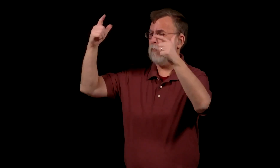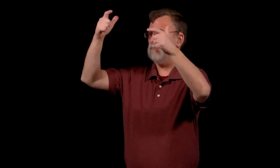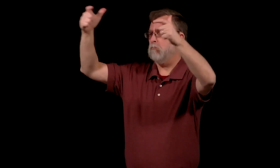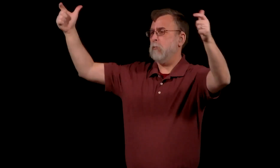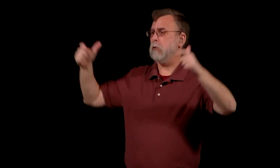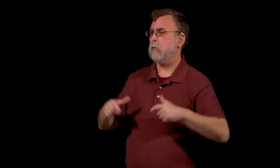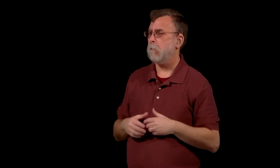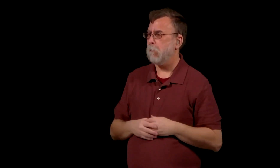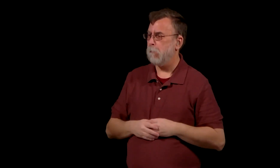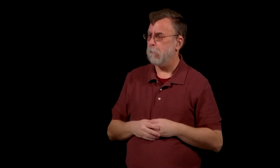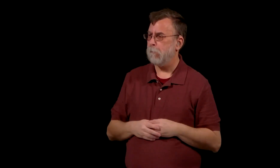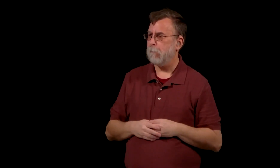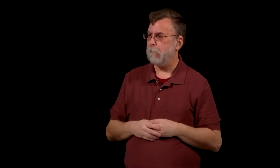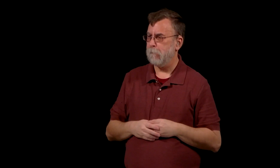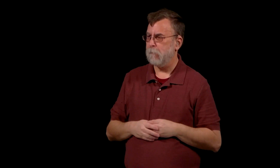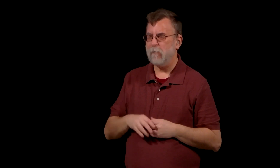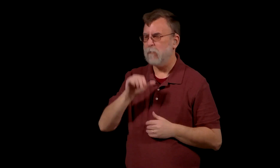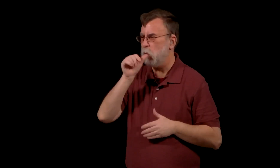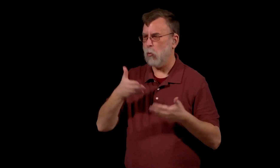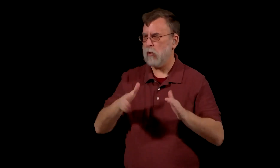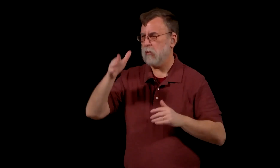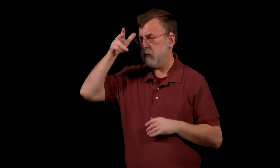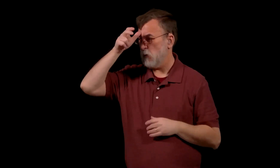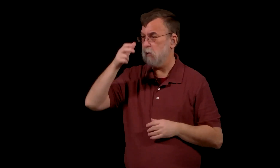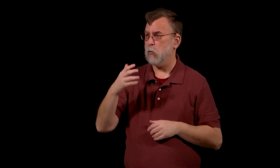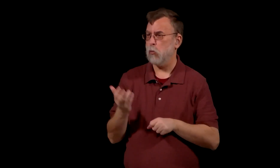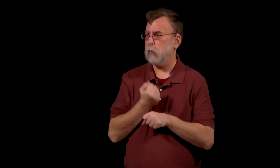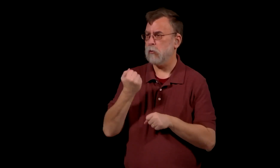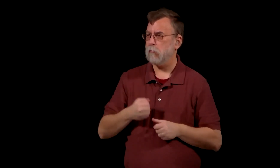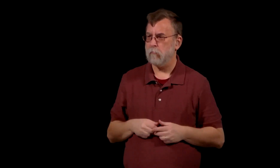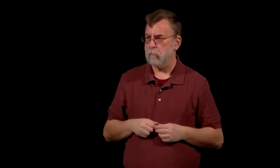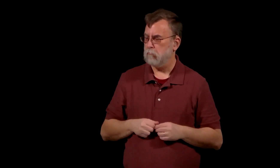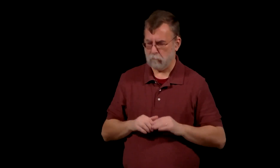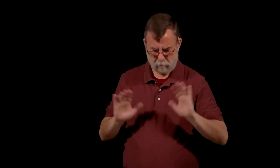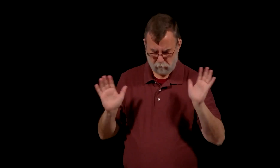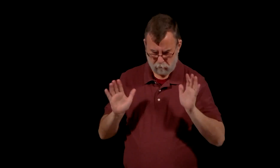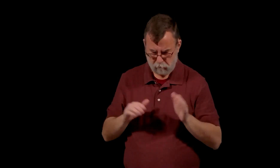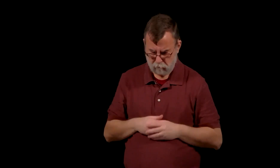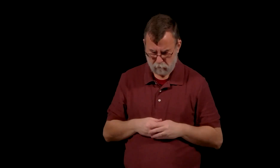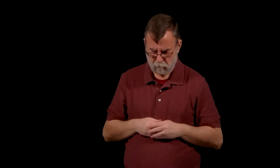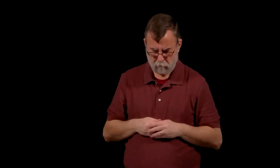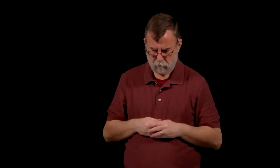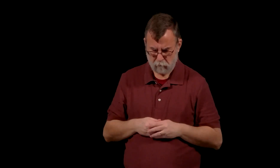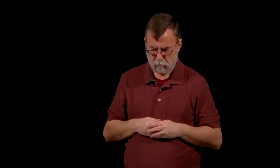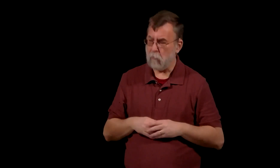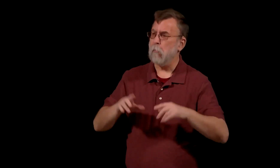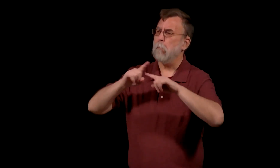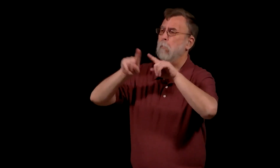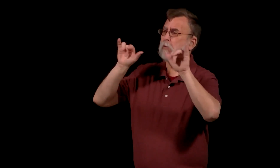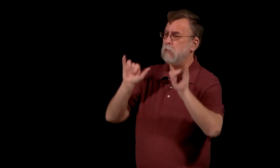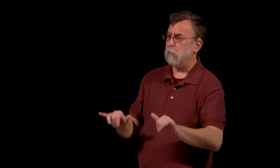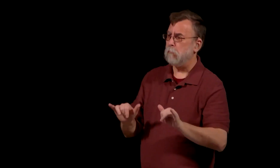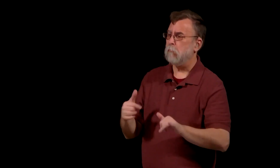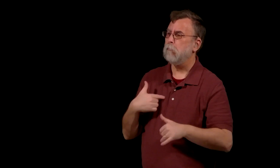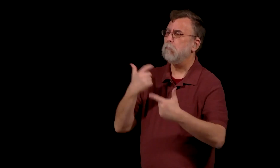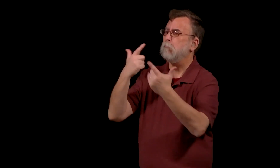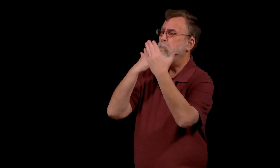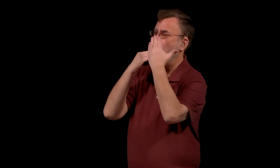More love, the more it grows. We will not allow evil to win. We